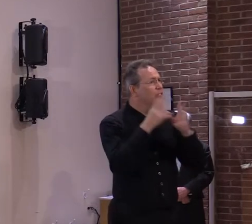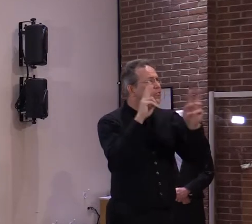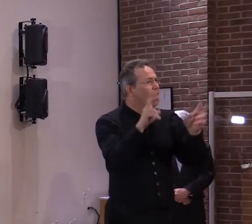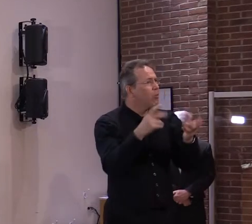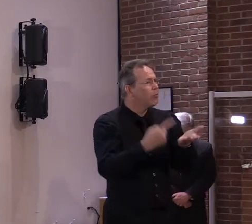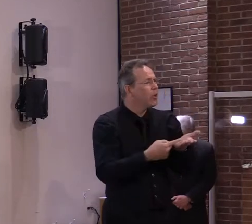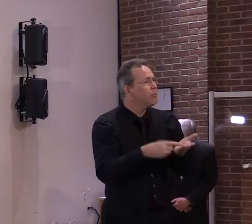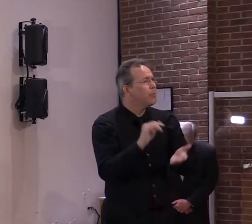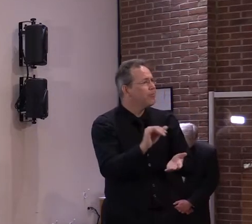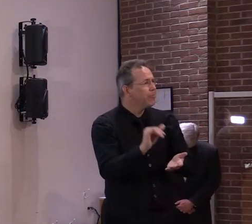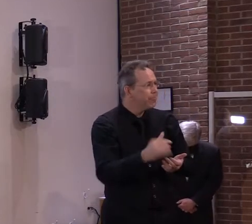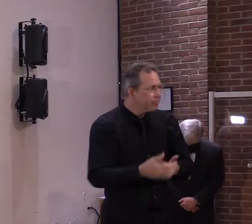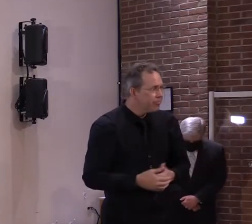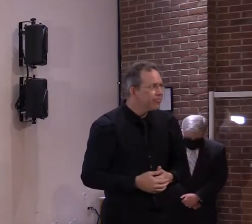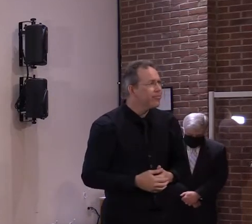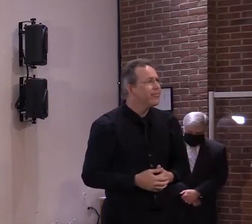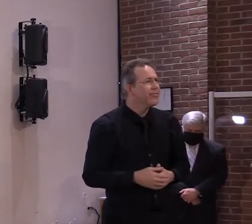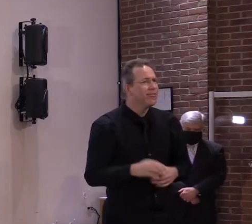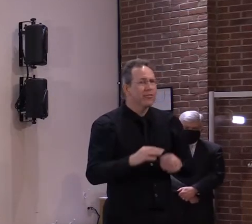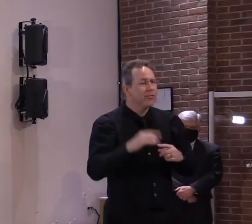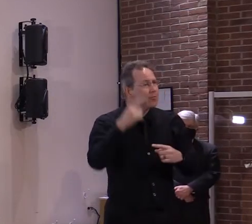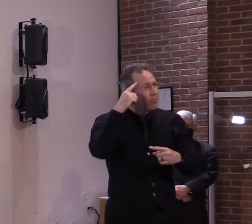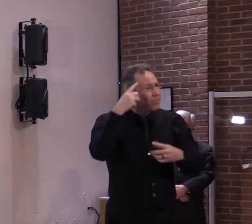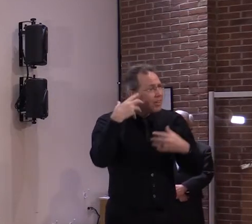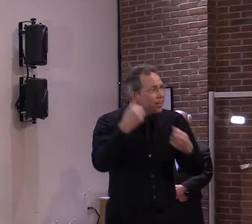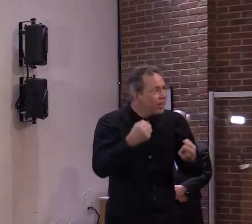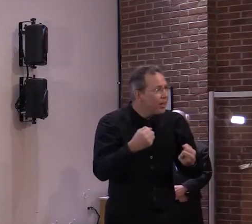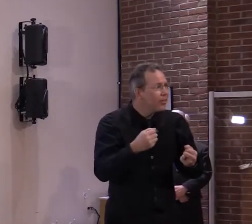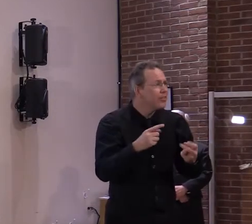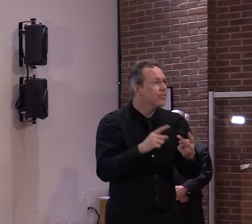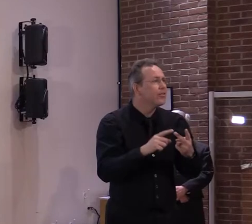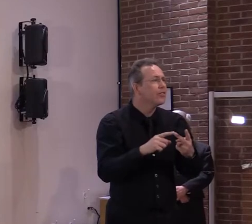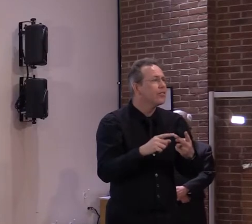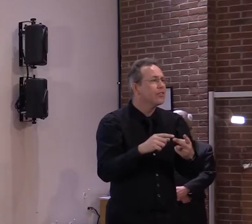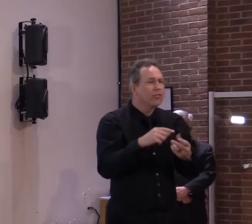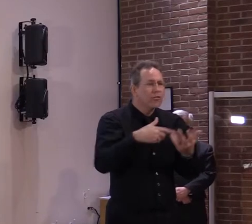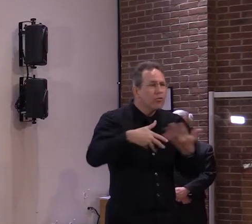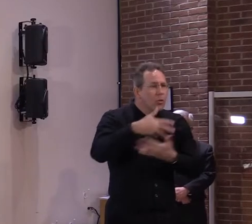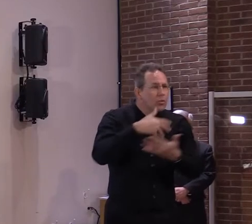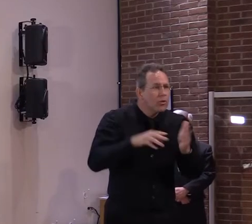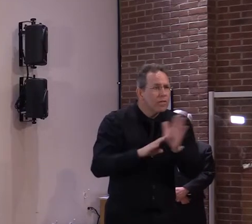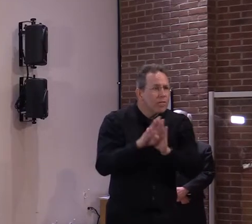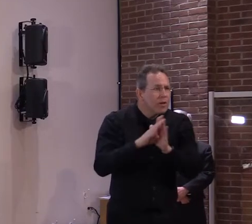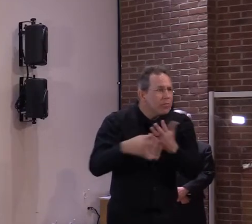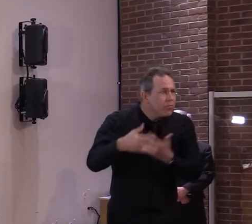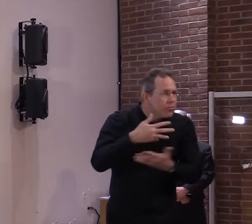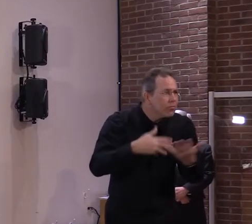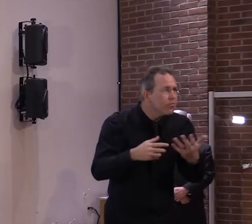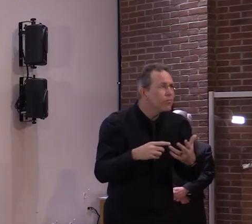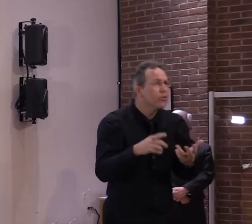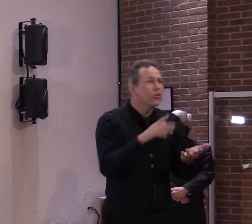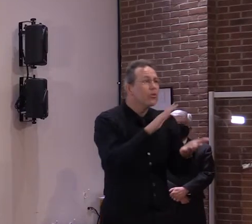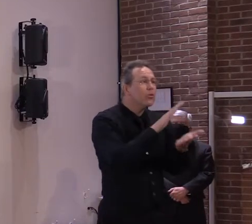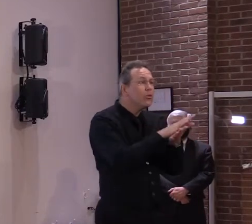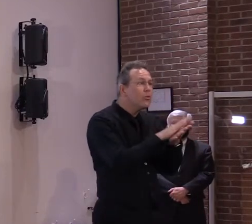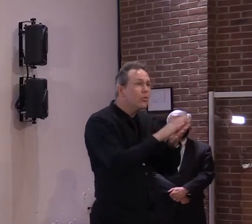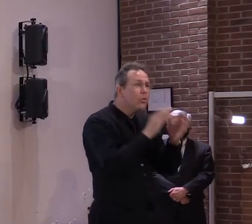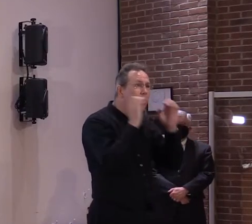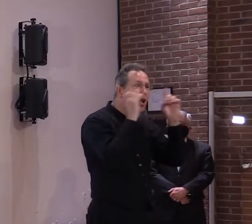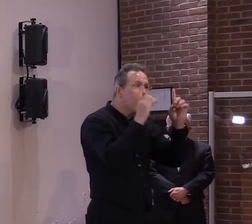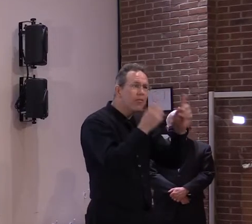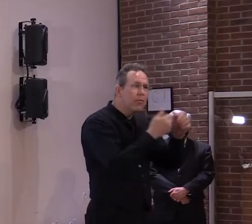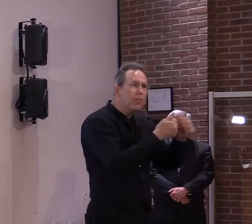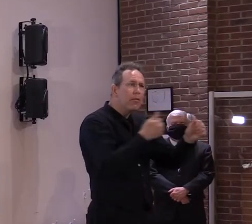talked about social problems. We've talked about academic problems. Now there are also physical health problems, whether they be